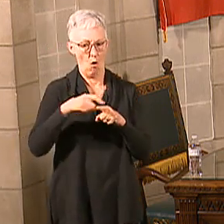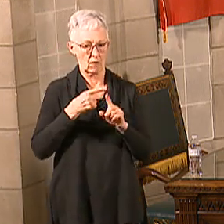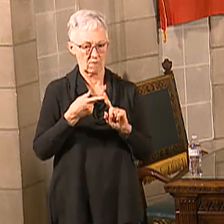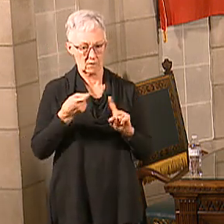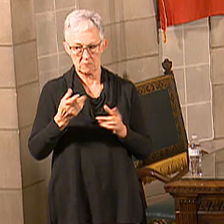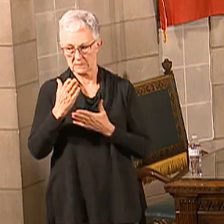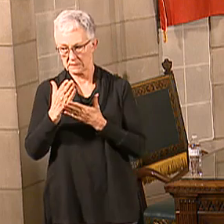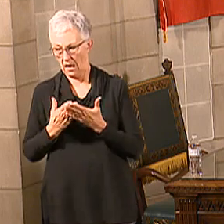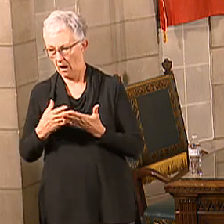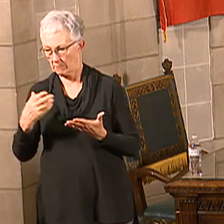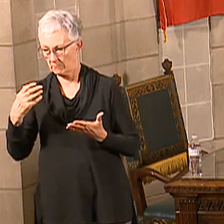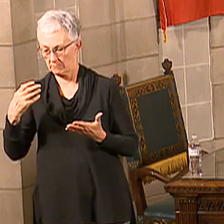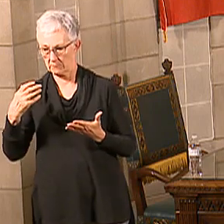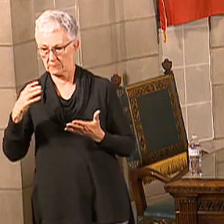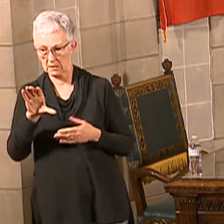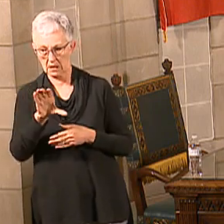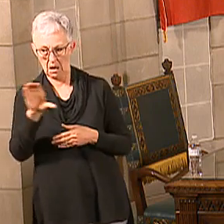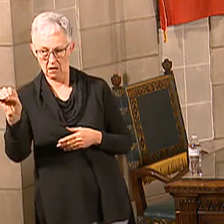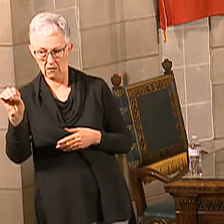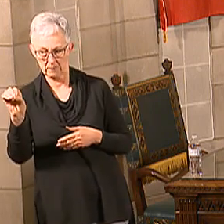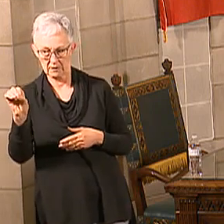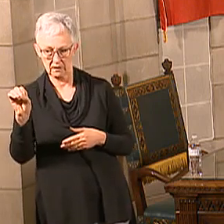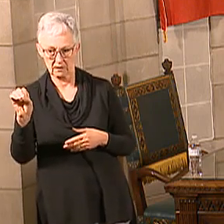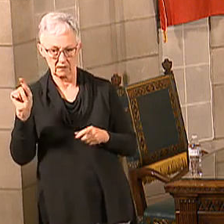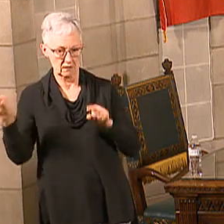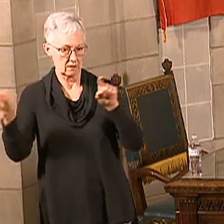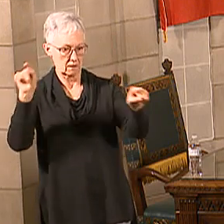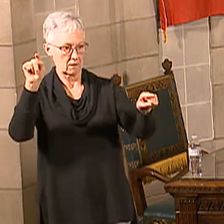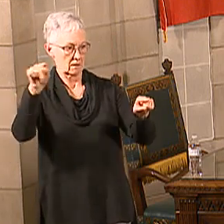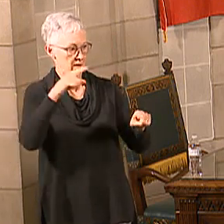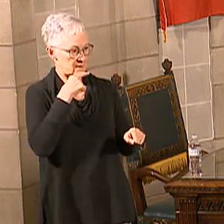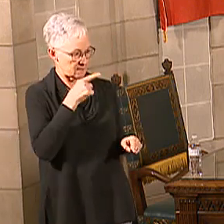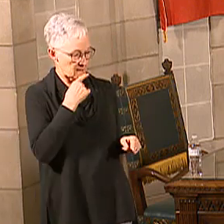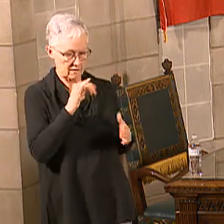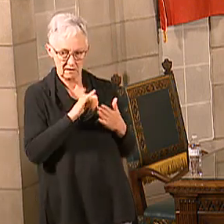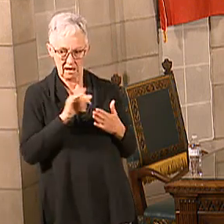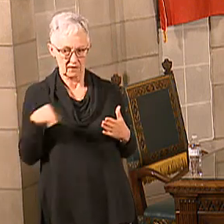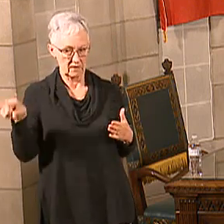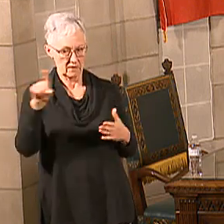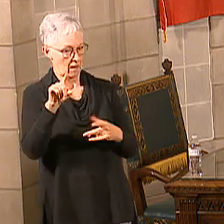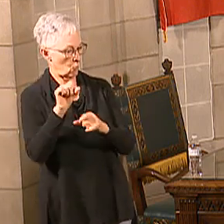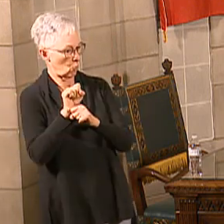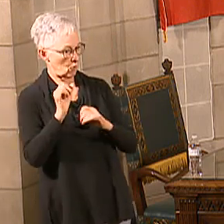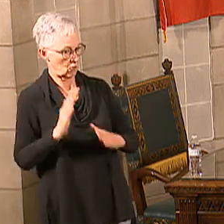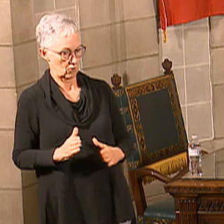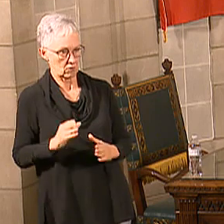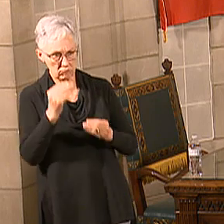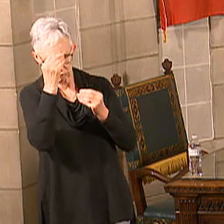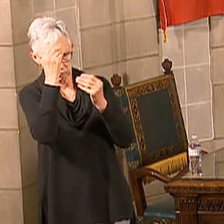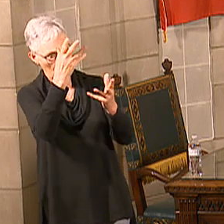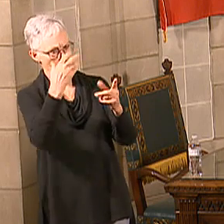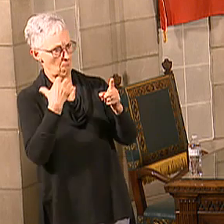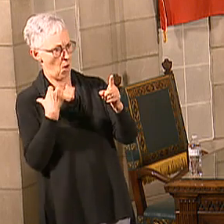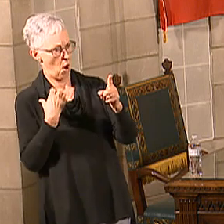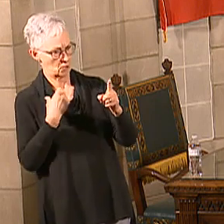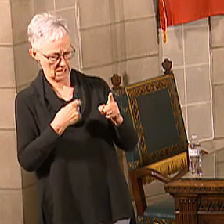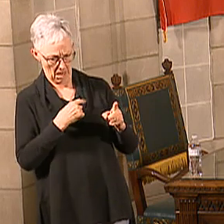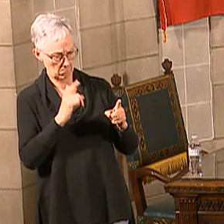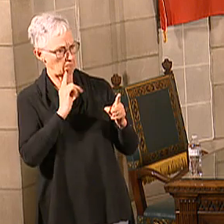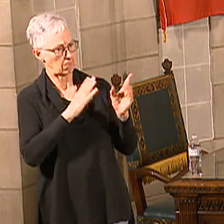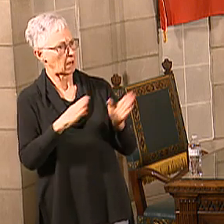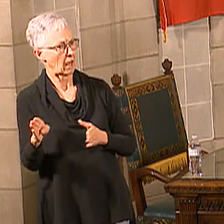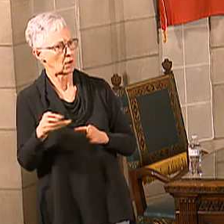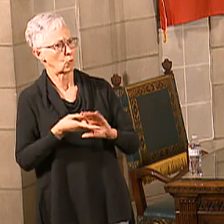going to quit and draw the unemployment benefits because it pays more, and that's not a